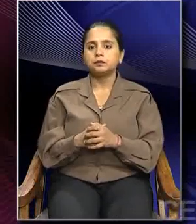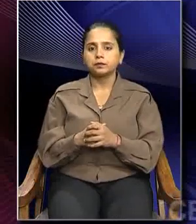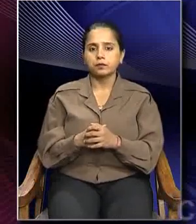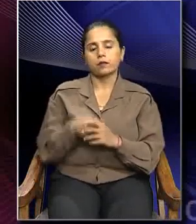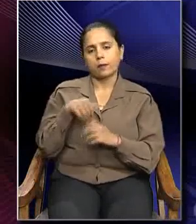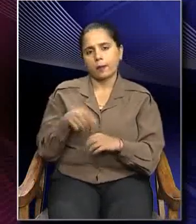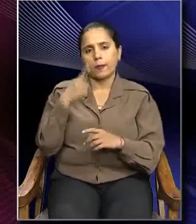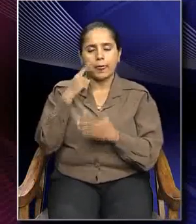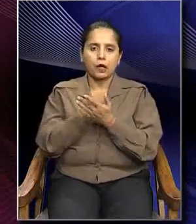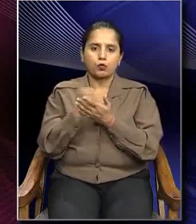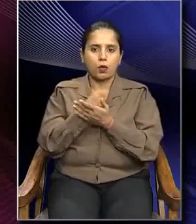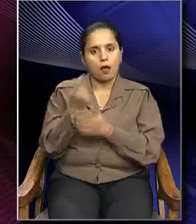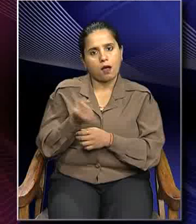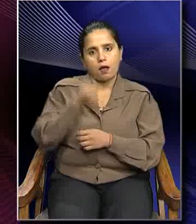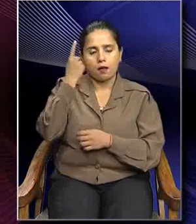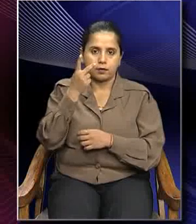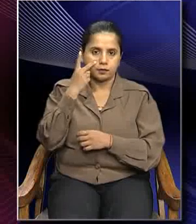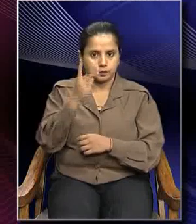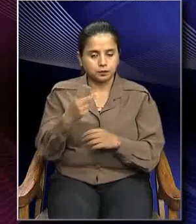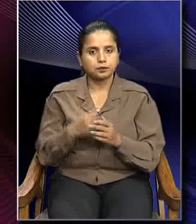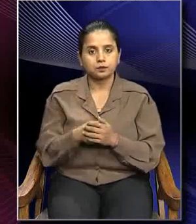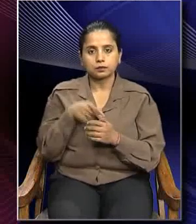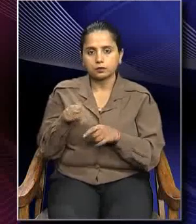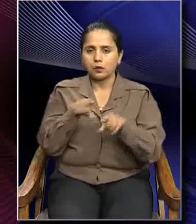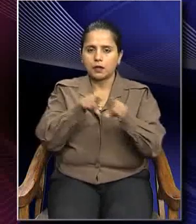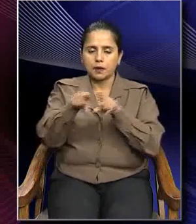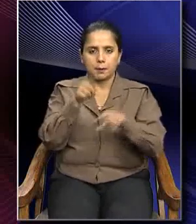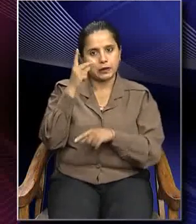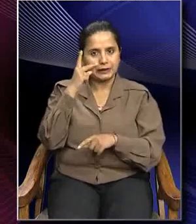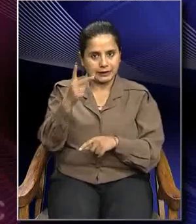Let us try to understand it with the help of an example.